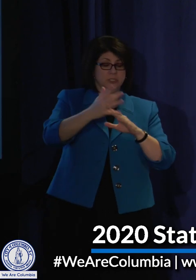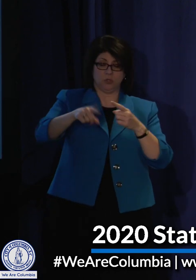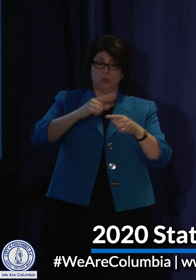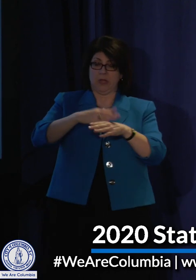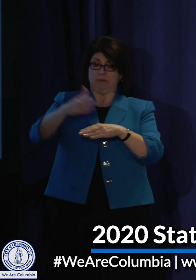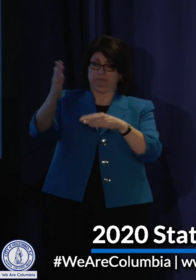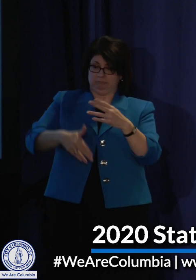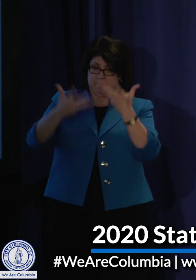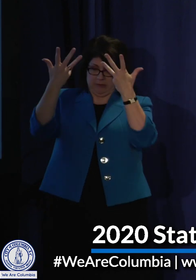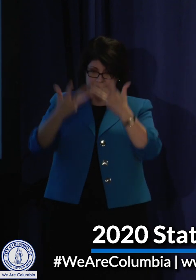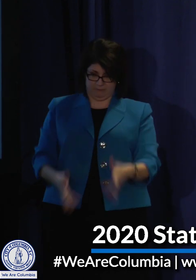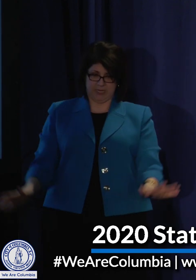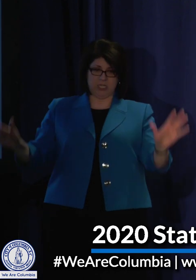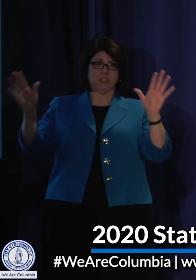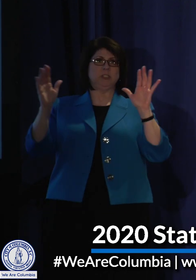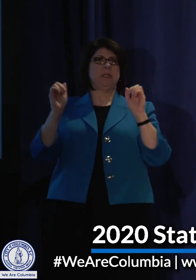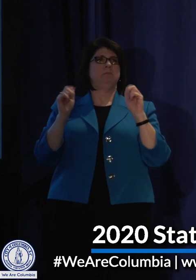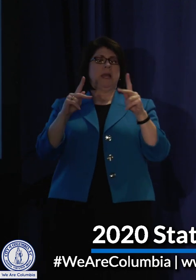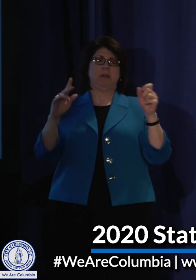and